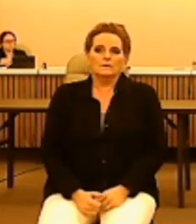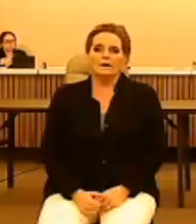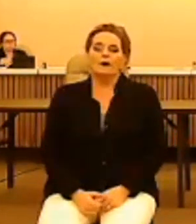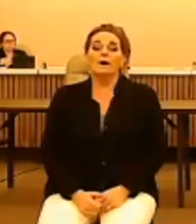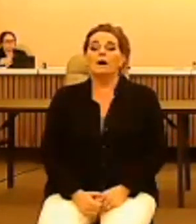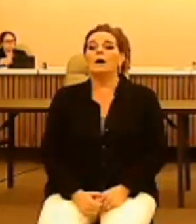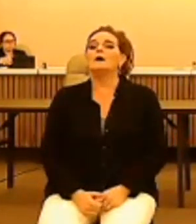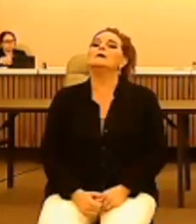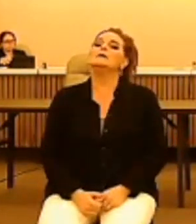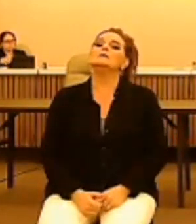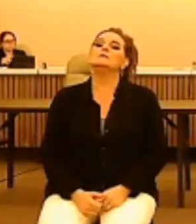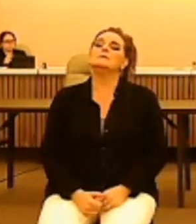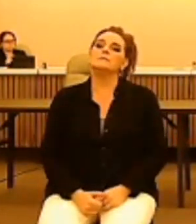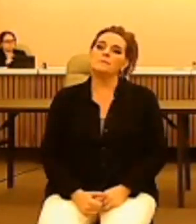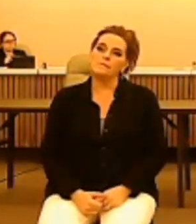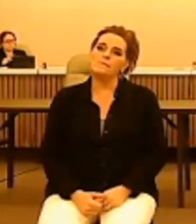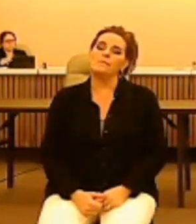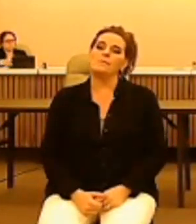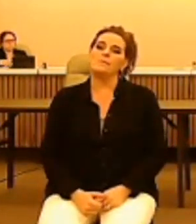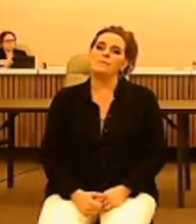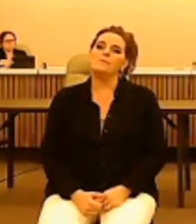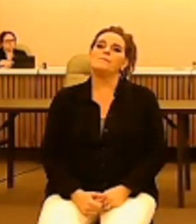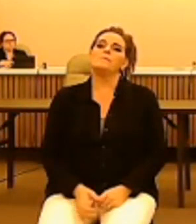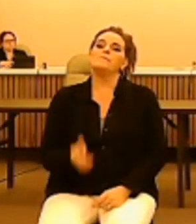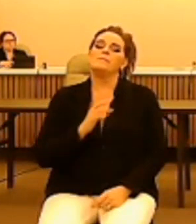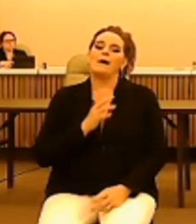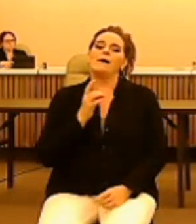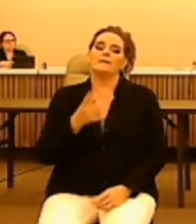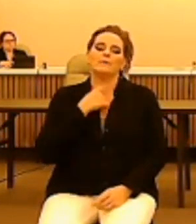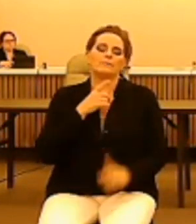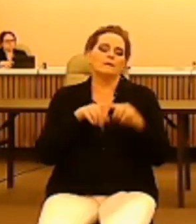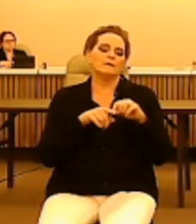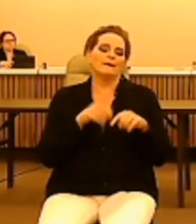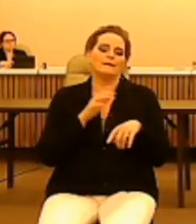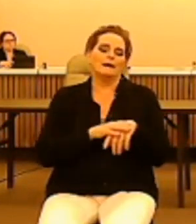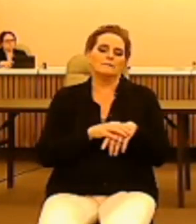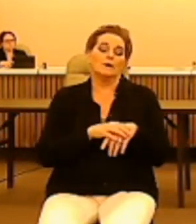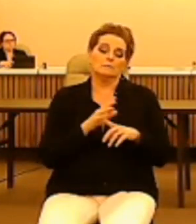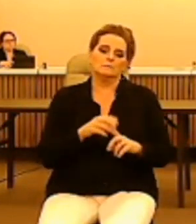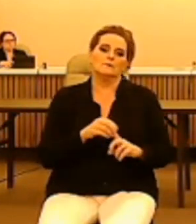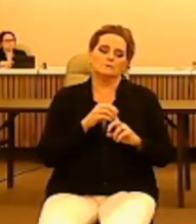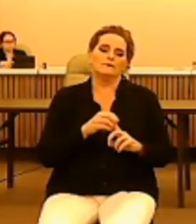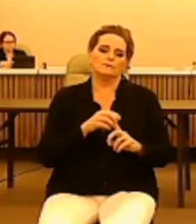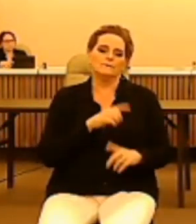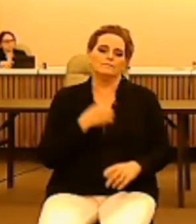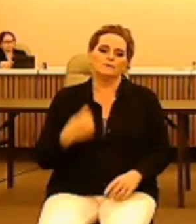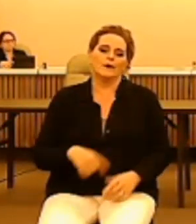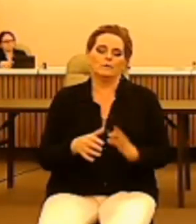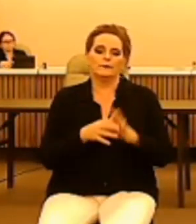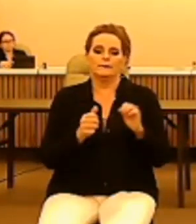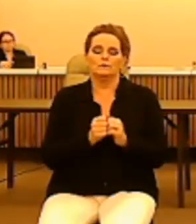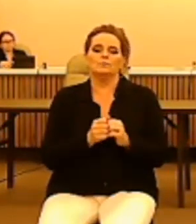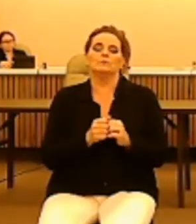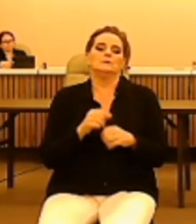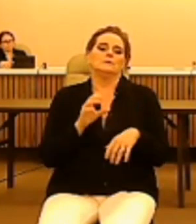it's one of the things I hate, that we become so dependent on, especially China, with regards to computer chips. I think that's